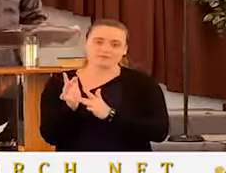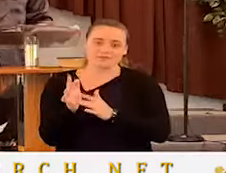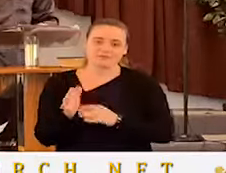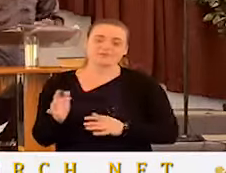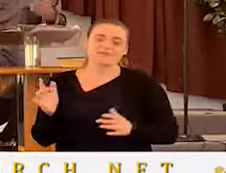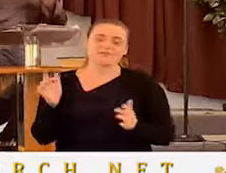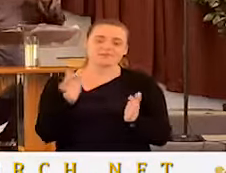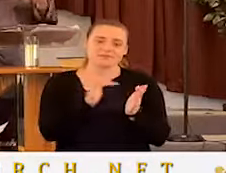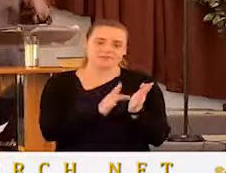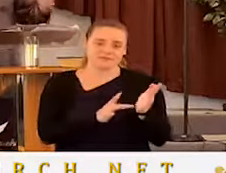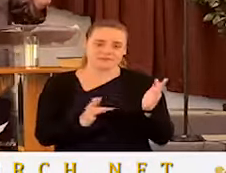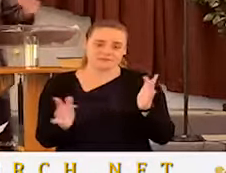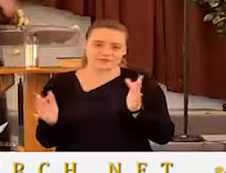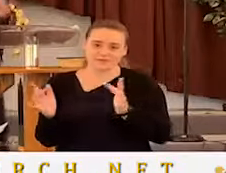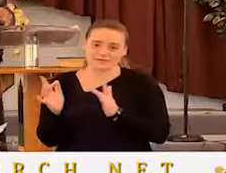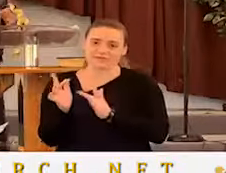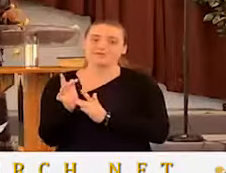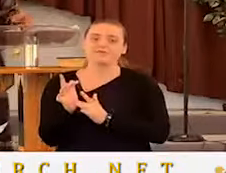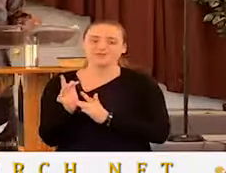Jesus.